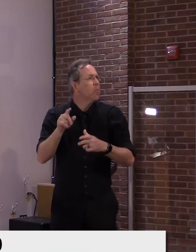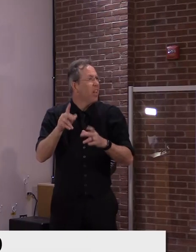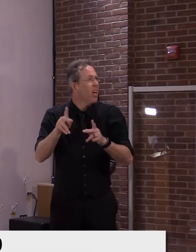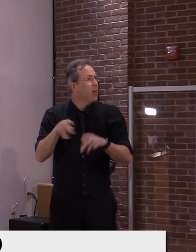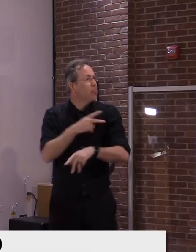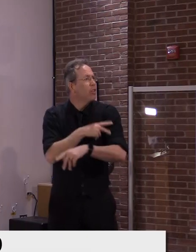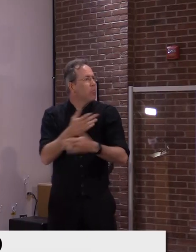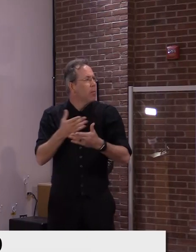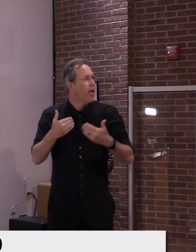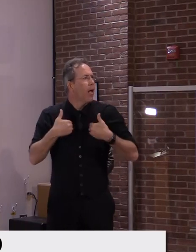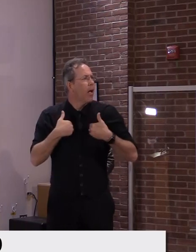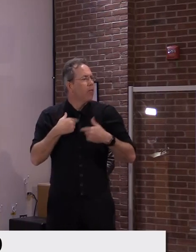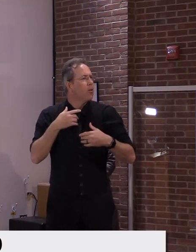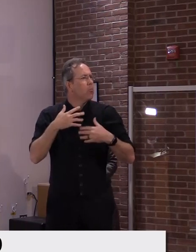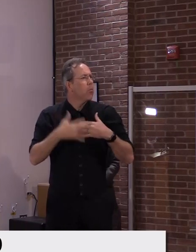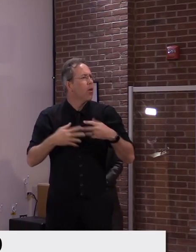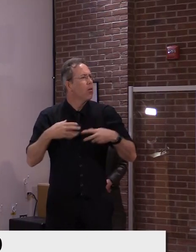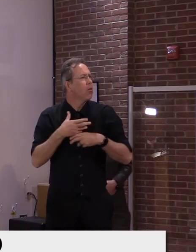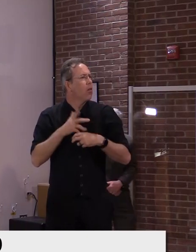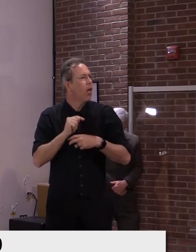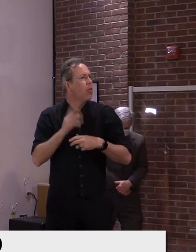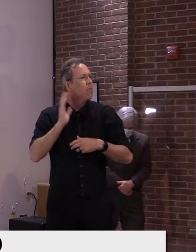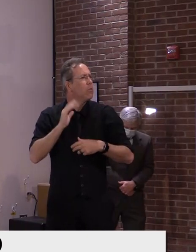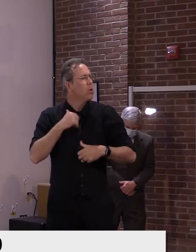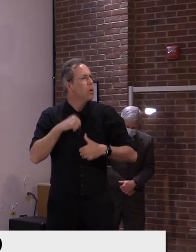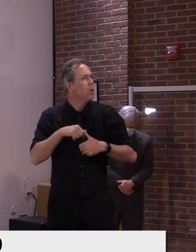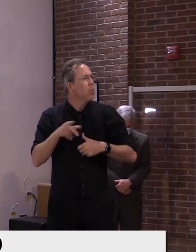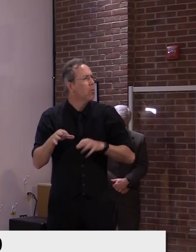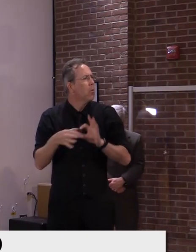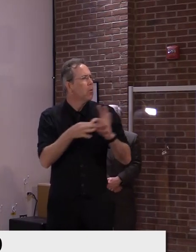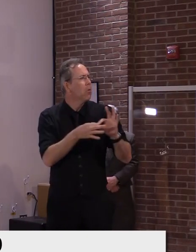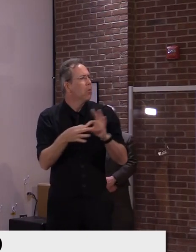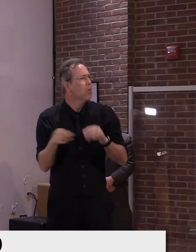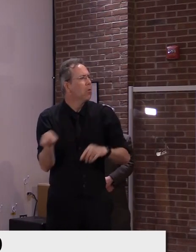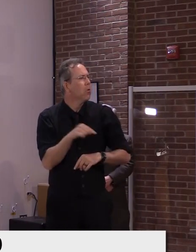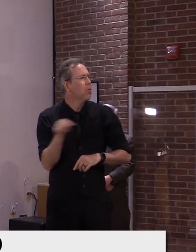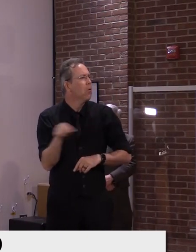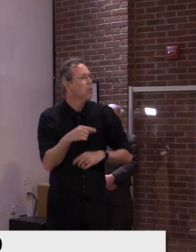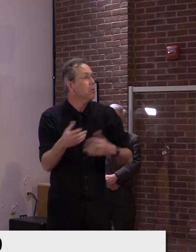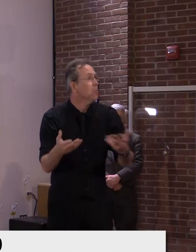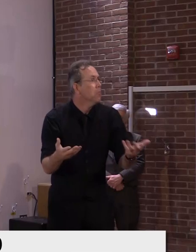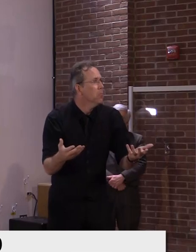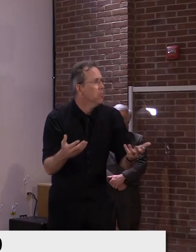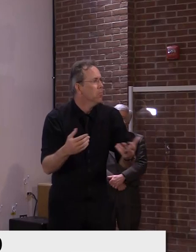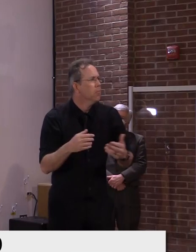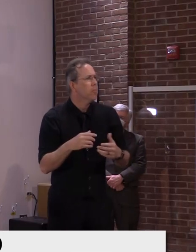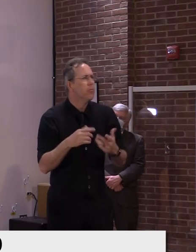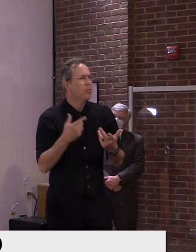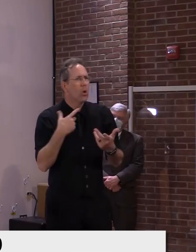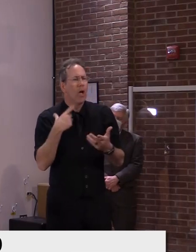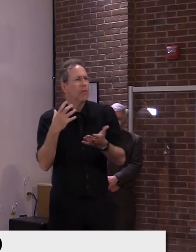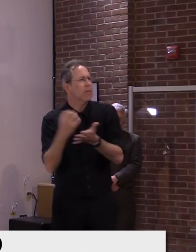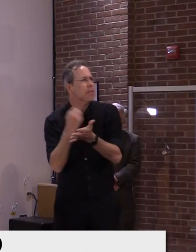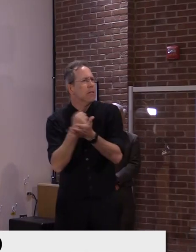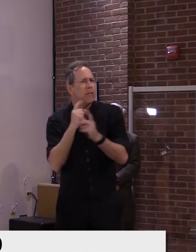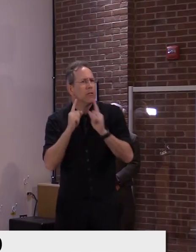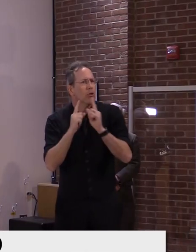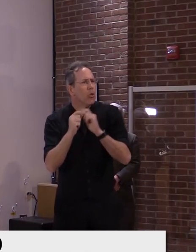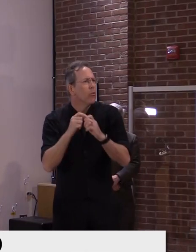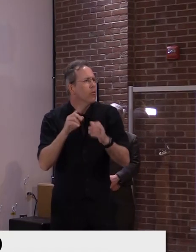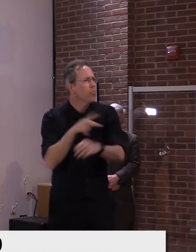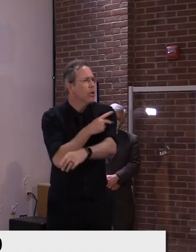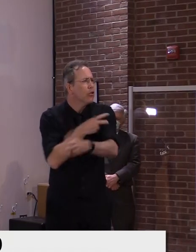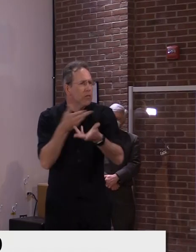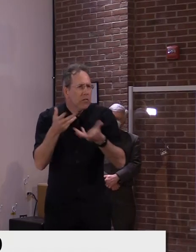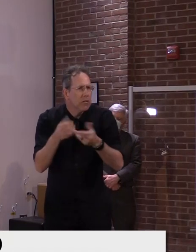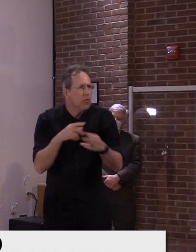CDC and the FDA and see if there's some learning that we can do from that case or if it's totally unrelated. So all of this is